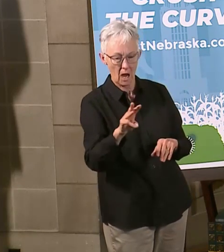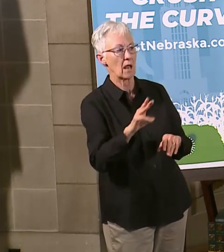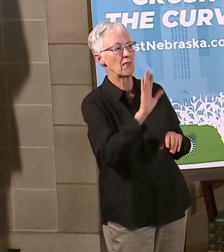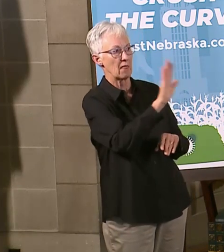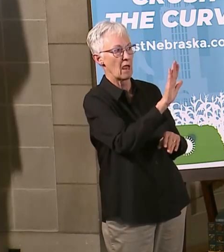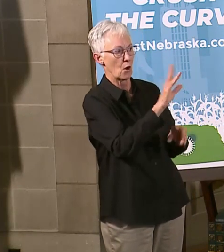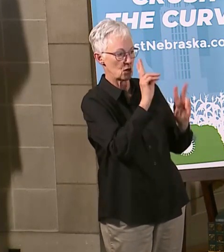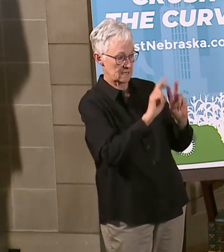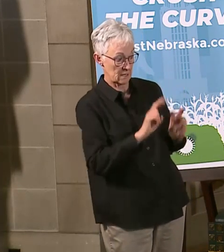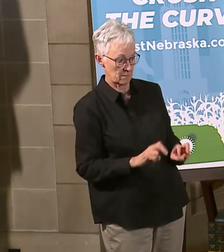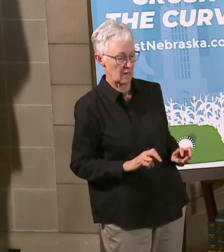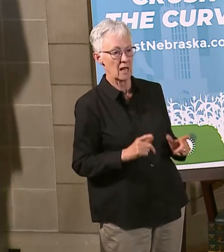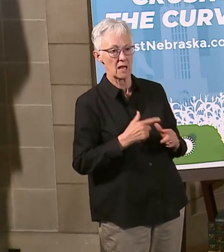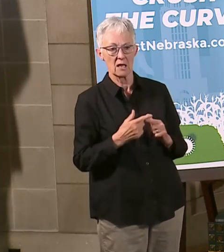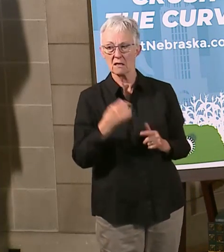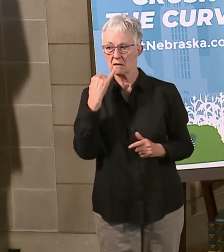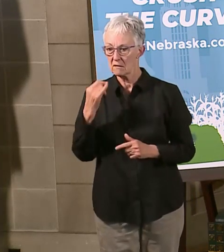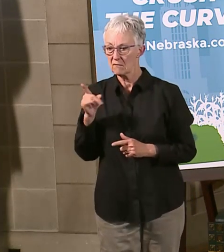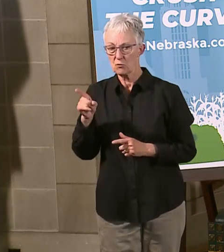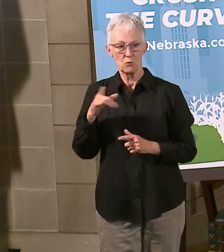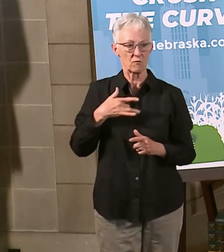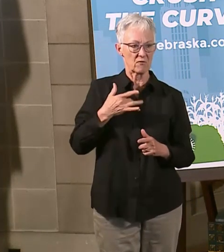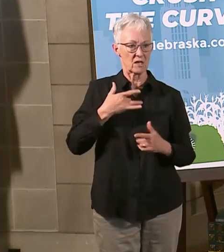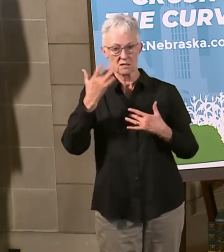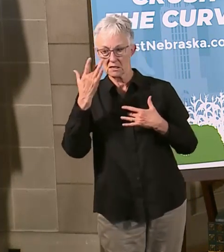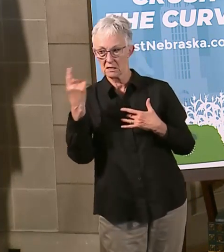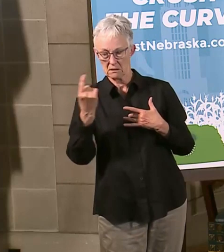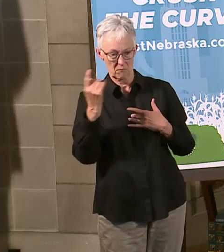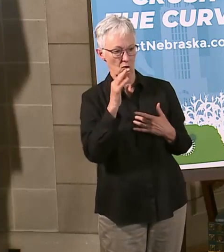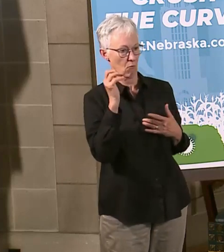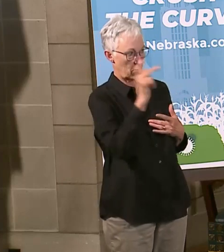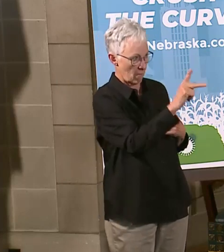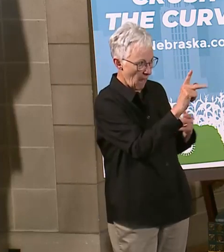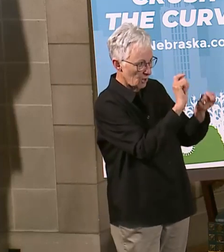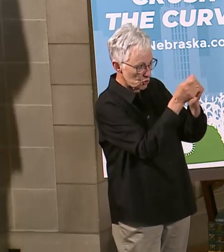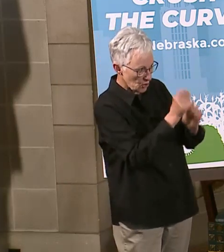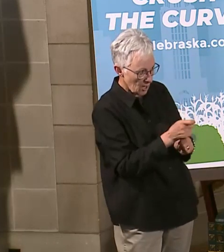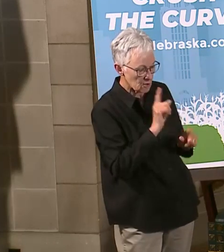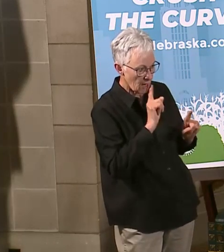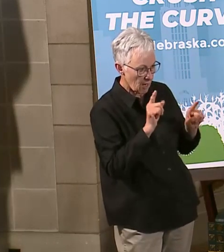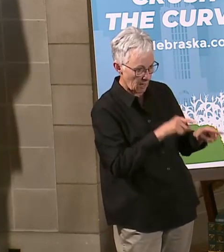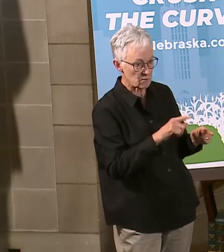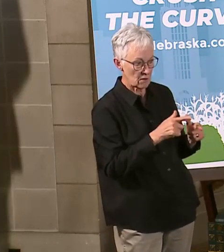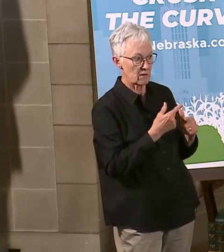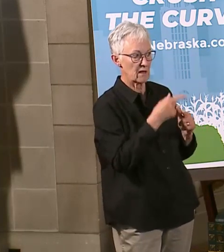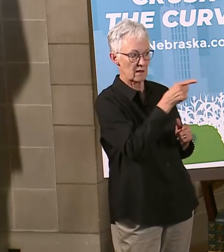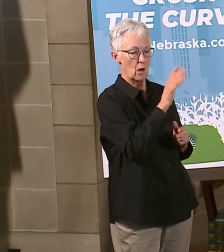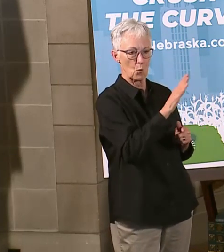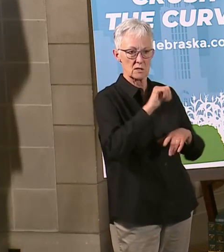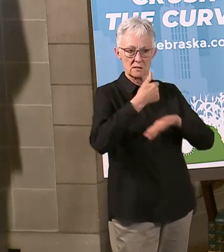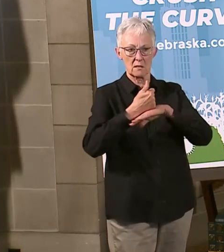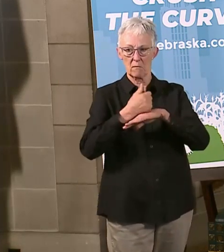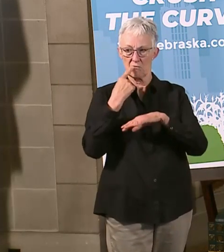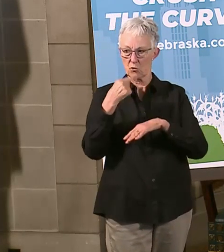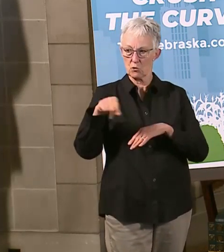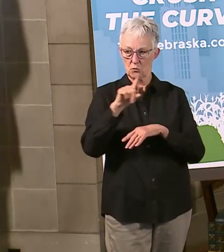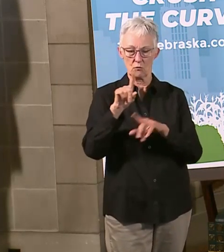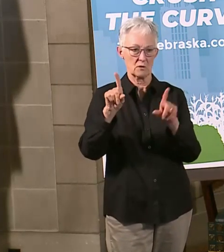isolating, to make sure we're slowing the spread of the virus. And this is going to be one of our tools to be able to do that. Well, again, folks, thank you all very much for coming here this